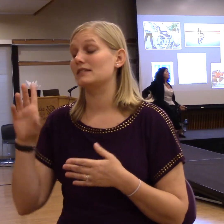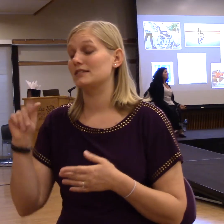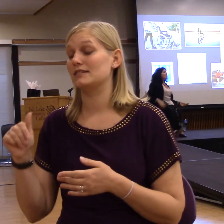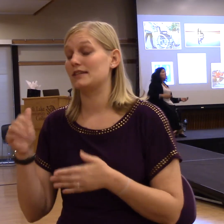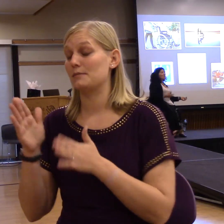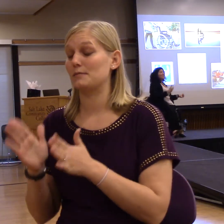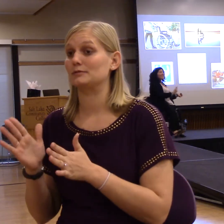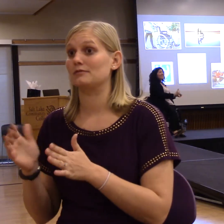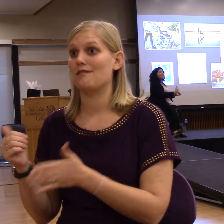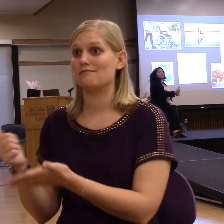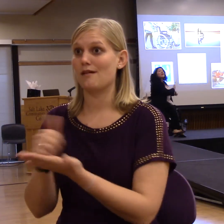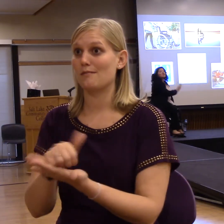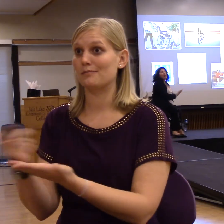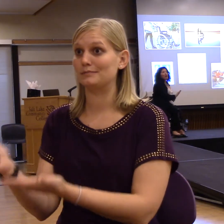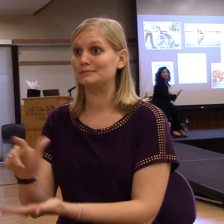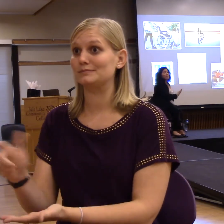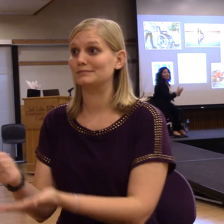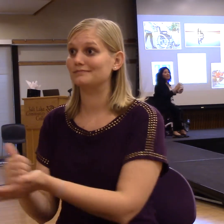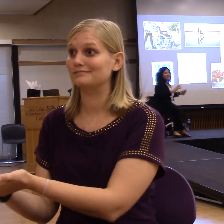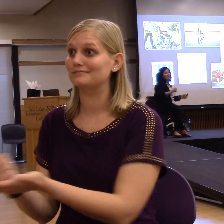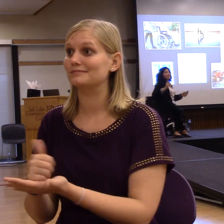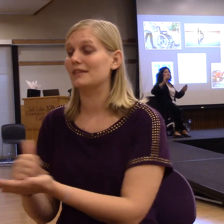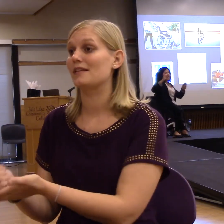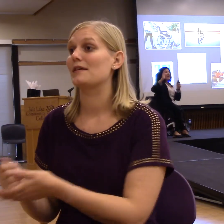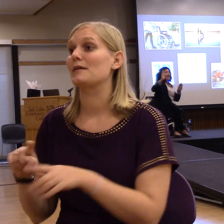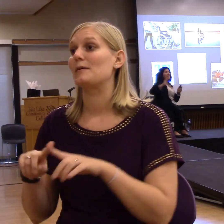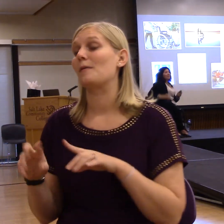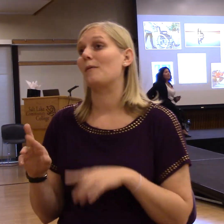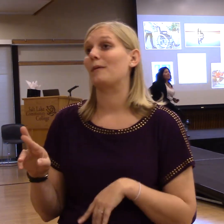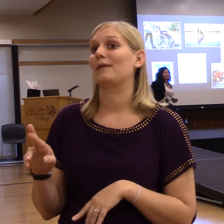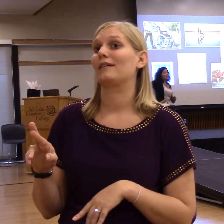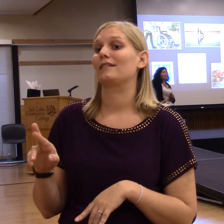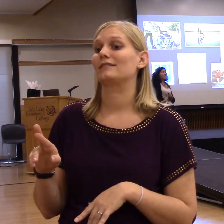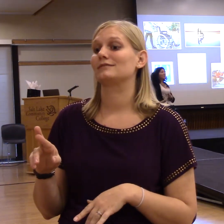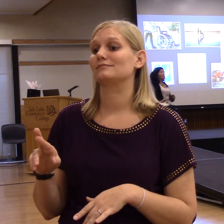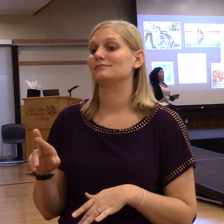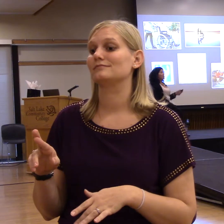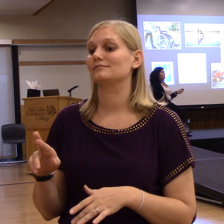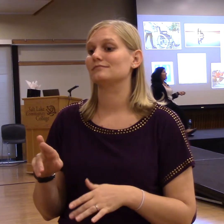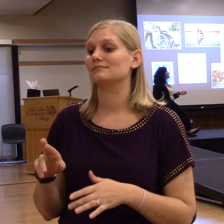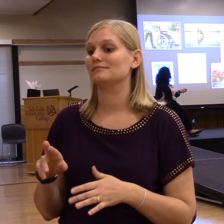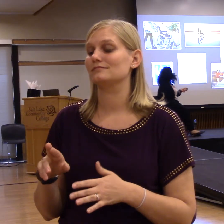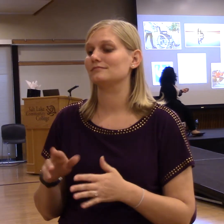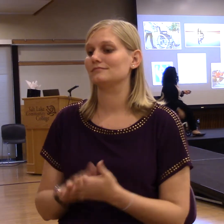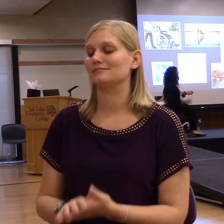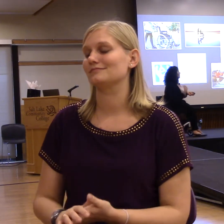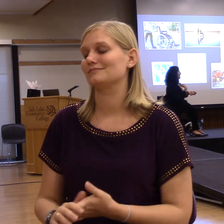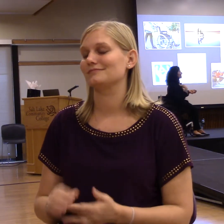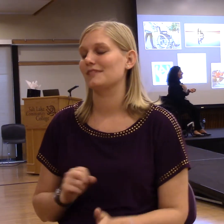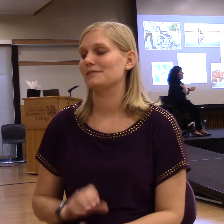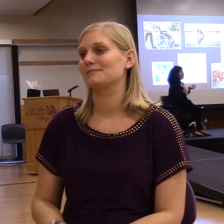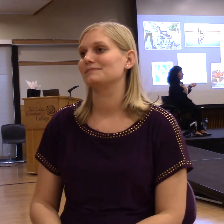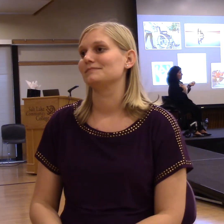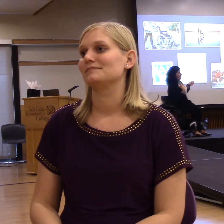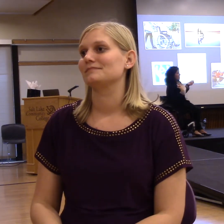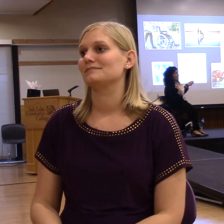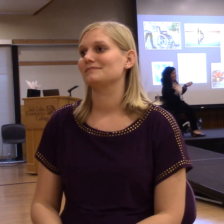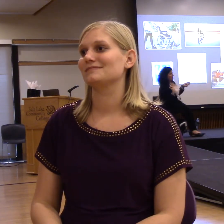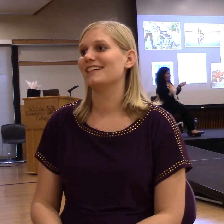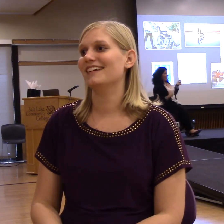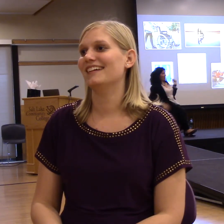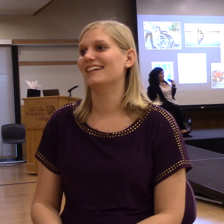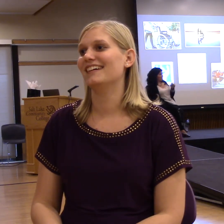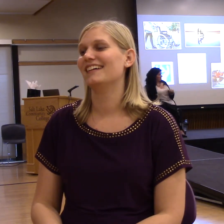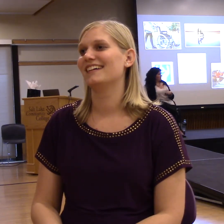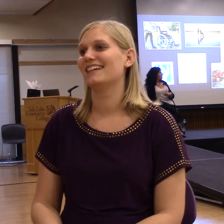that disabled people don't need special help like this might highlight for us or insinuate to us. And that goes back to how people think disabled